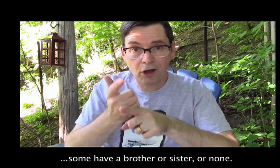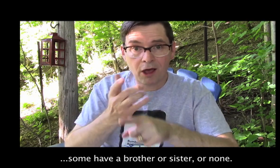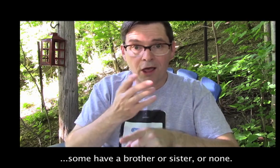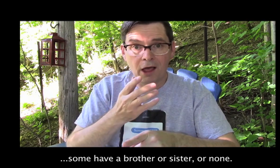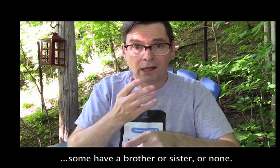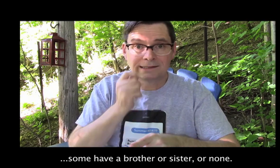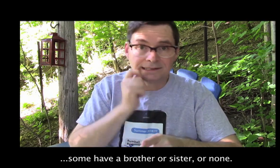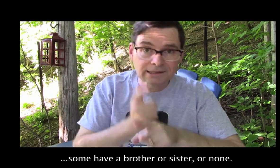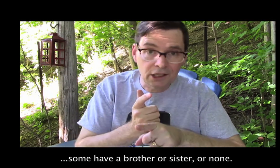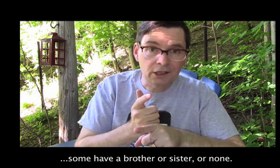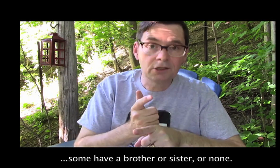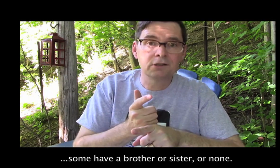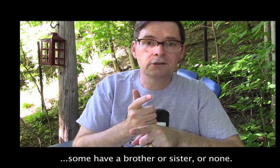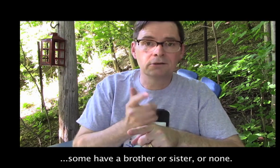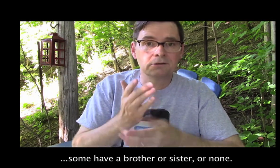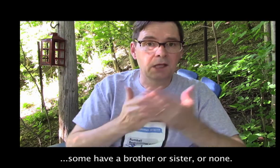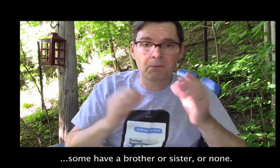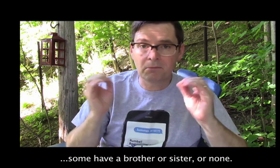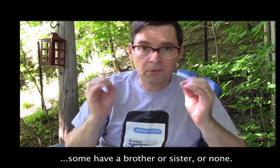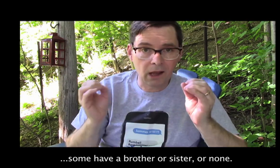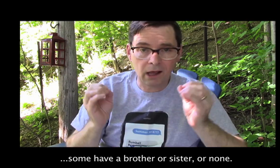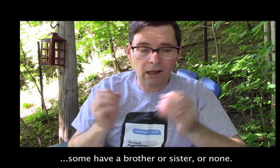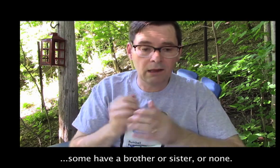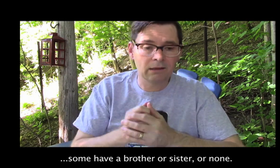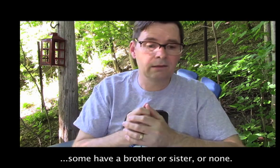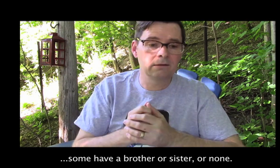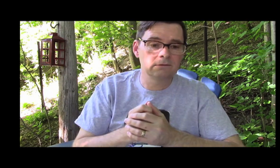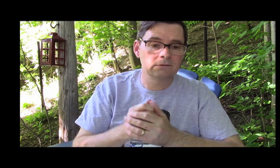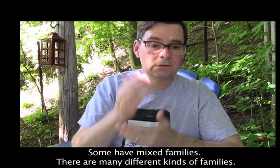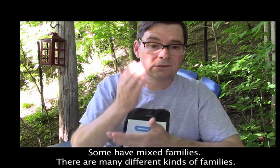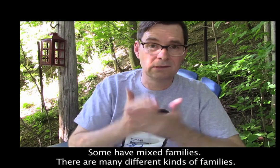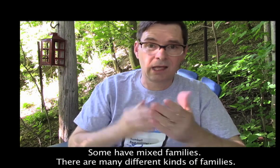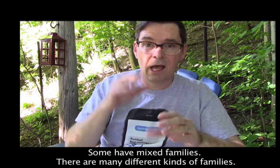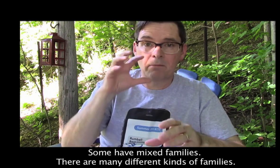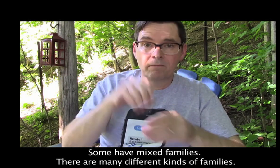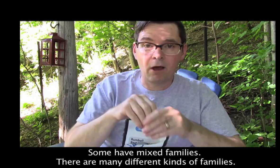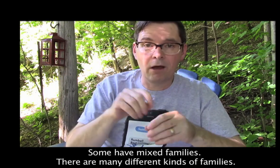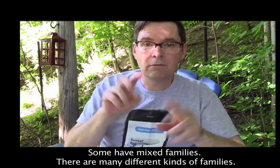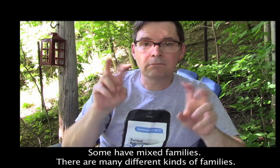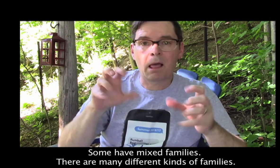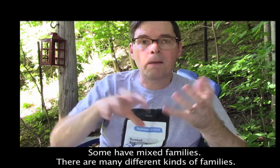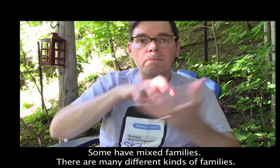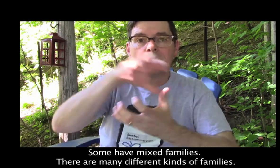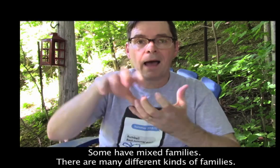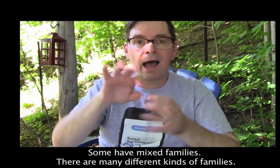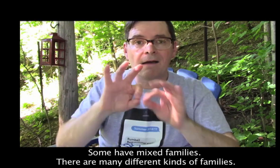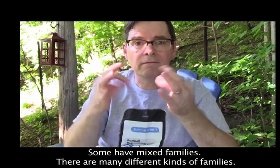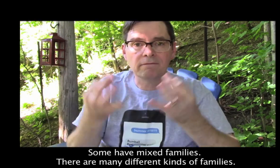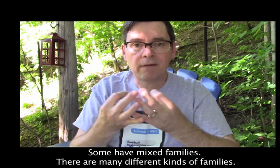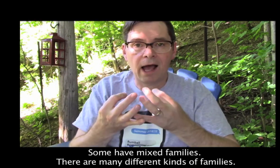Some have a brother or a sister, some have none. Some are in mixed